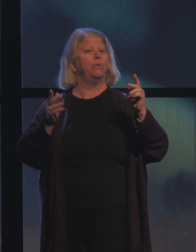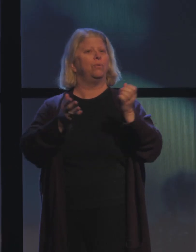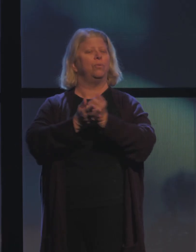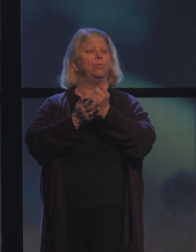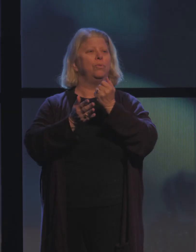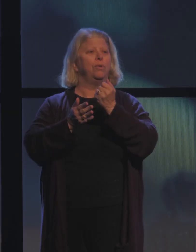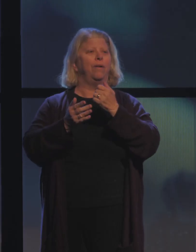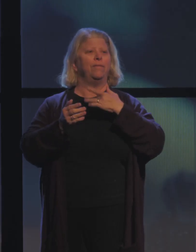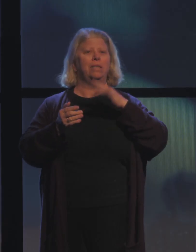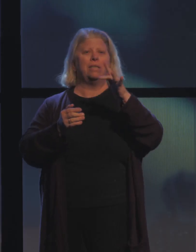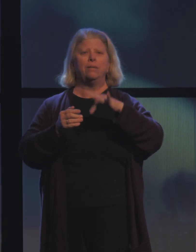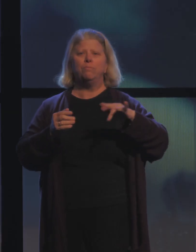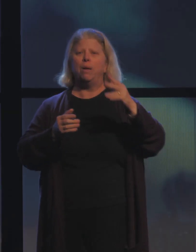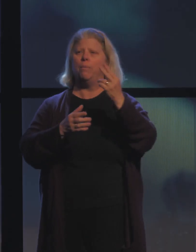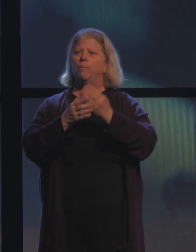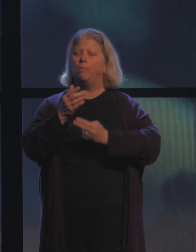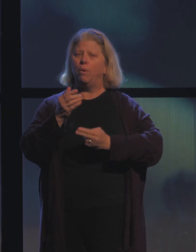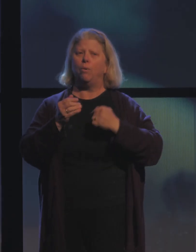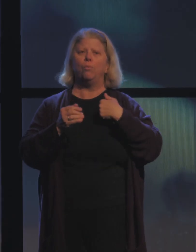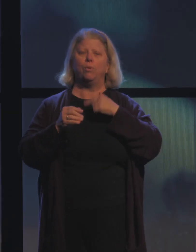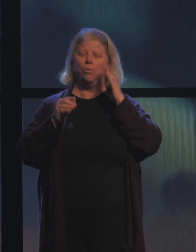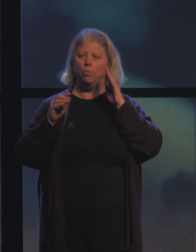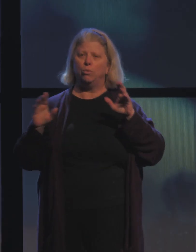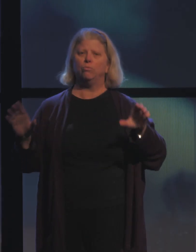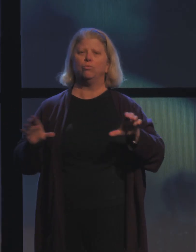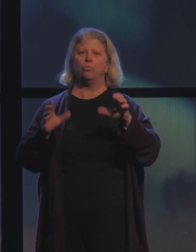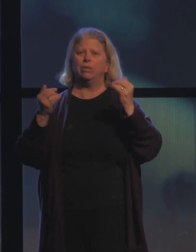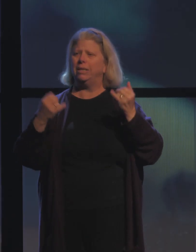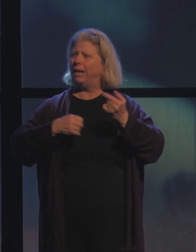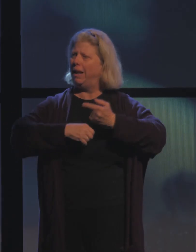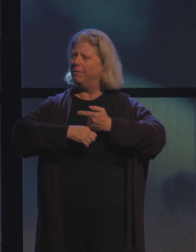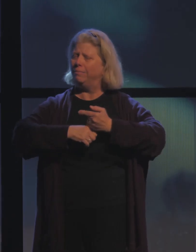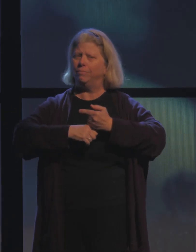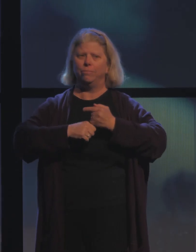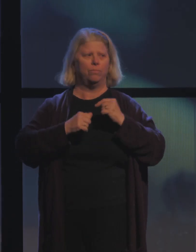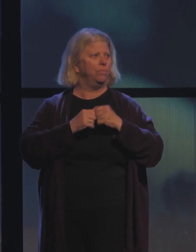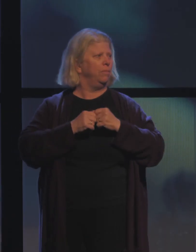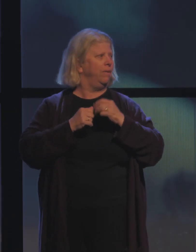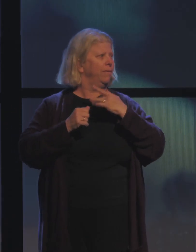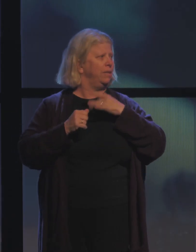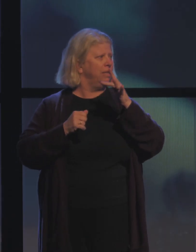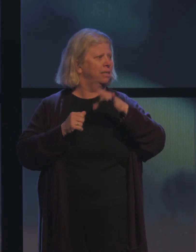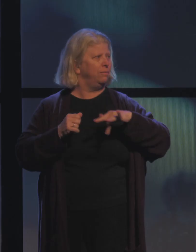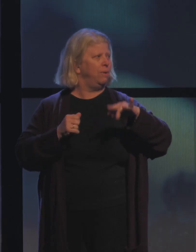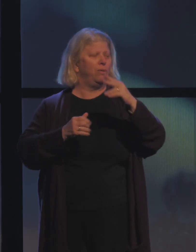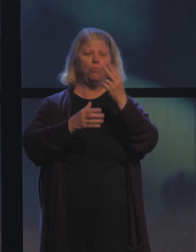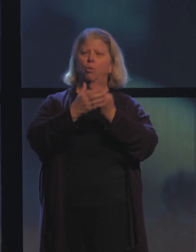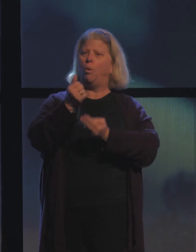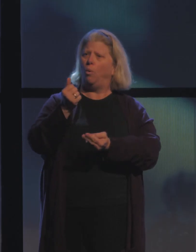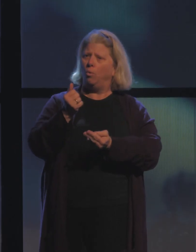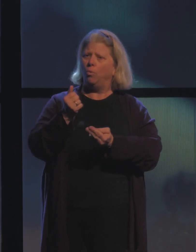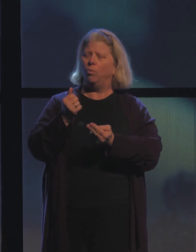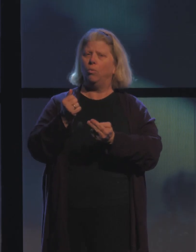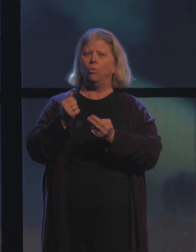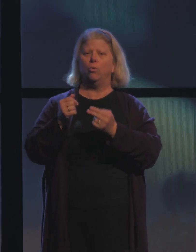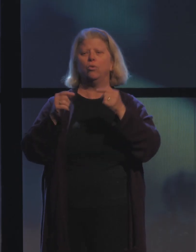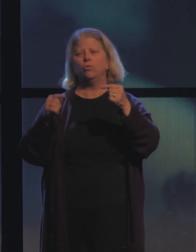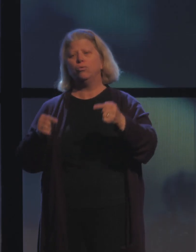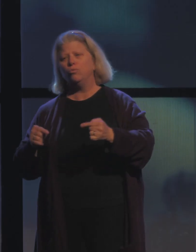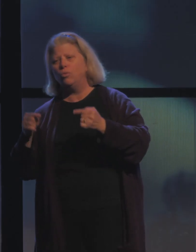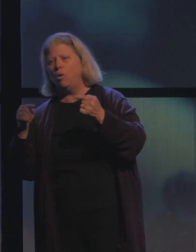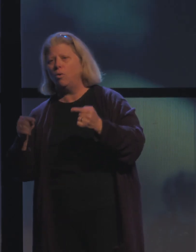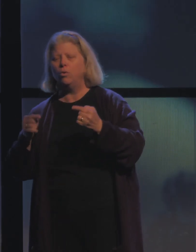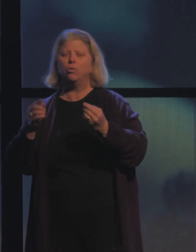hold space for both. And so that's what we're going to do today. And we're going to hold space for both of struggle